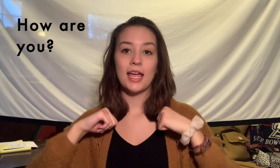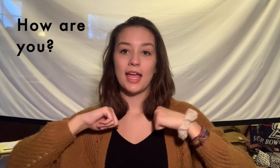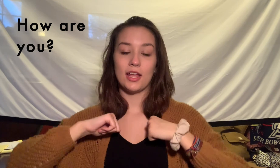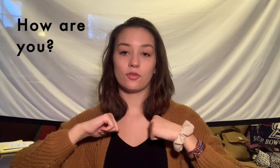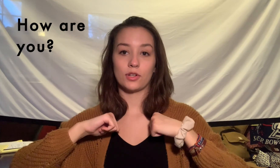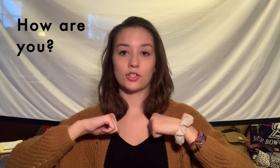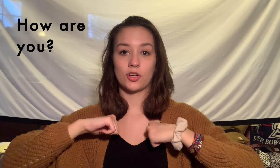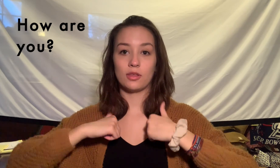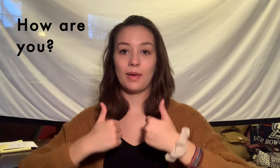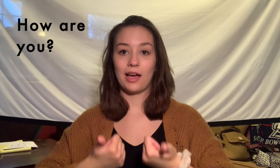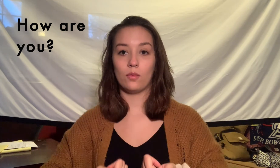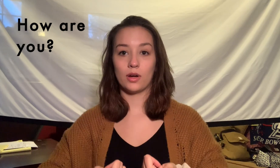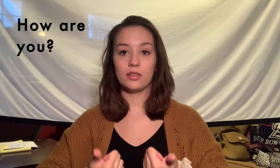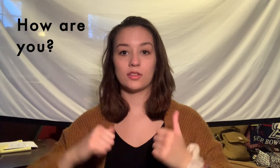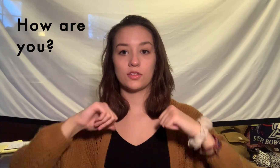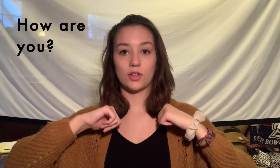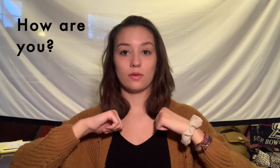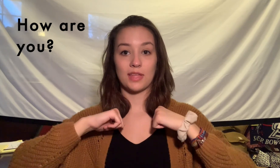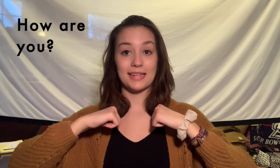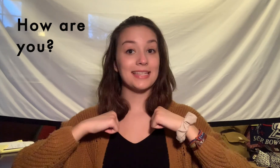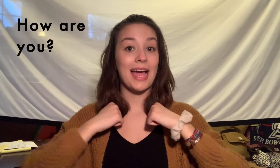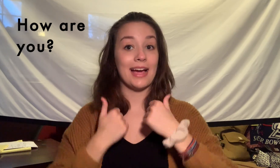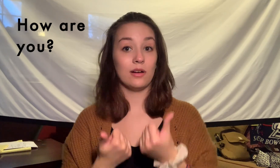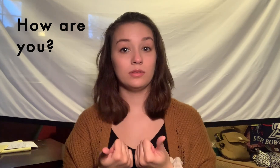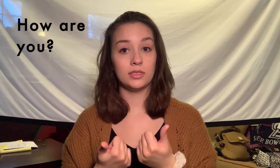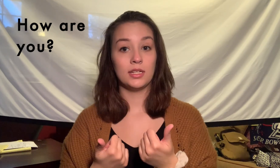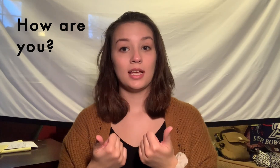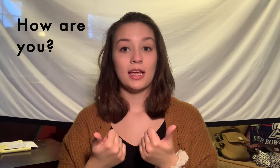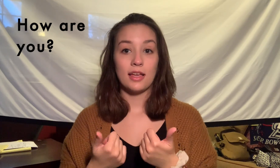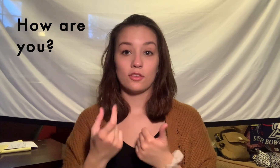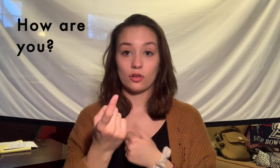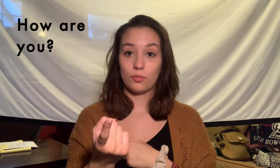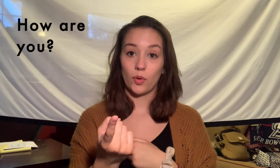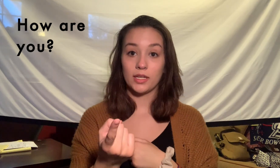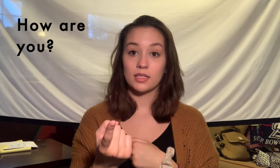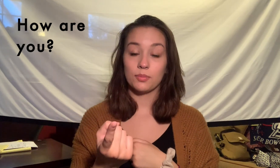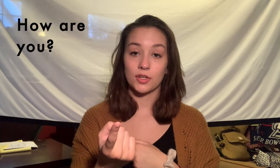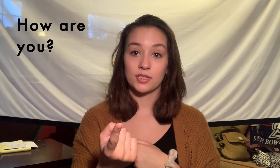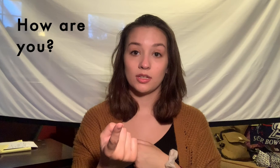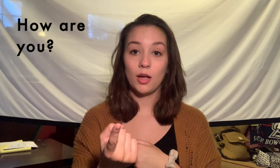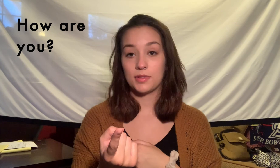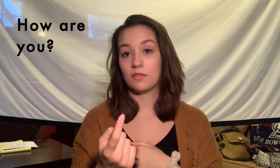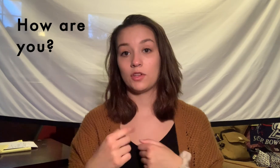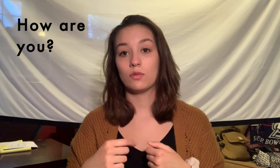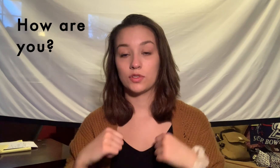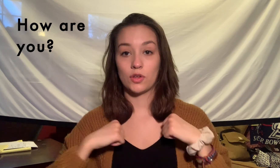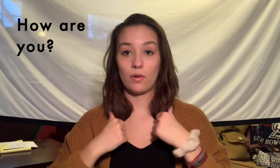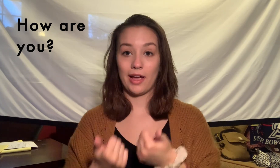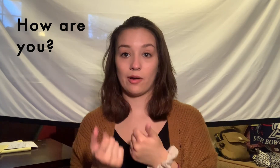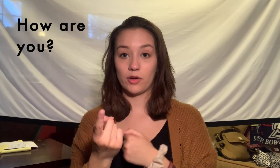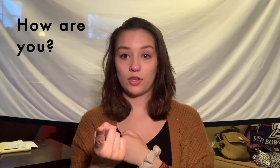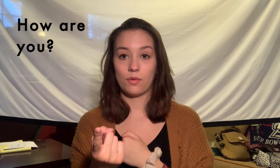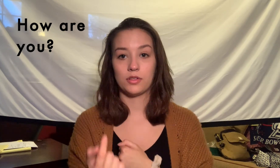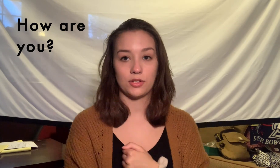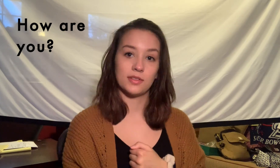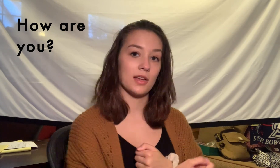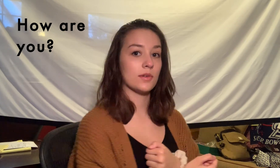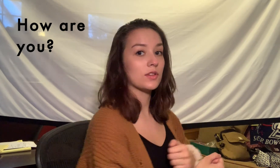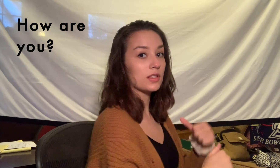and you're going to turn them outwards, so that is how, and then you're going to point to the person opposite of you. So how are you? I'll turn sideways so you can see.